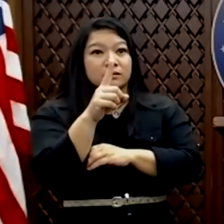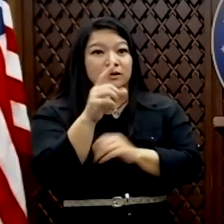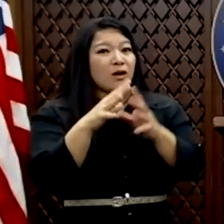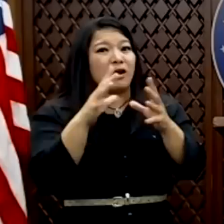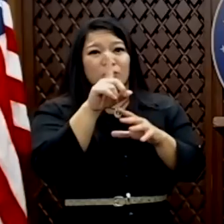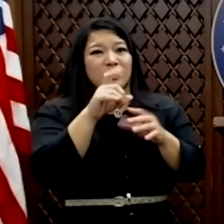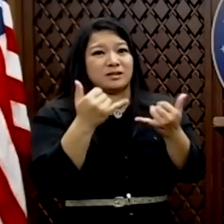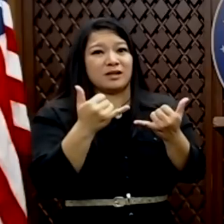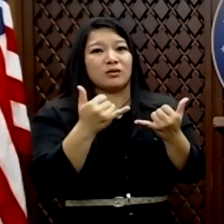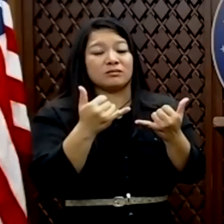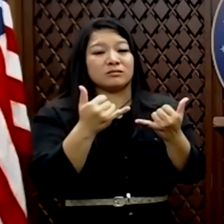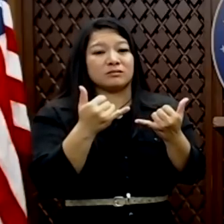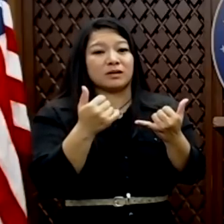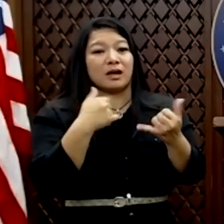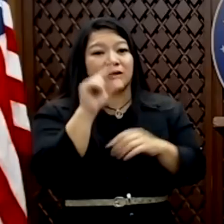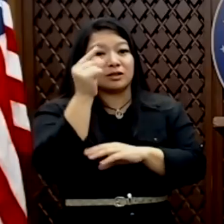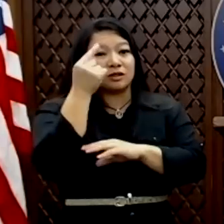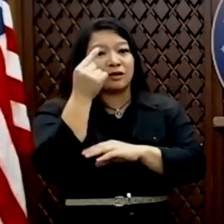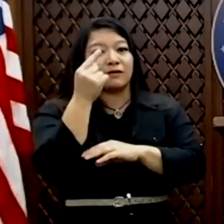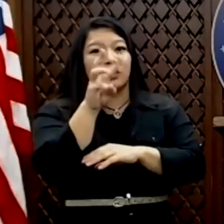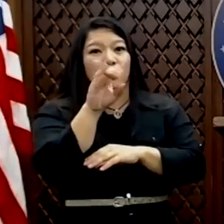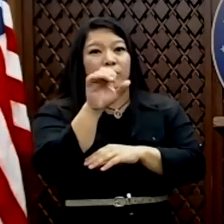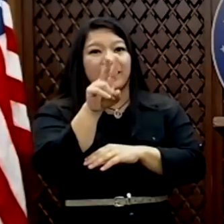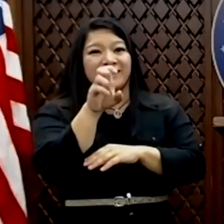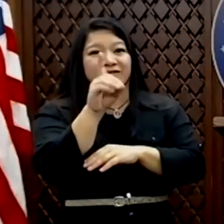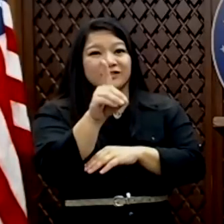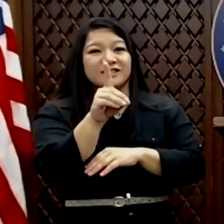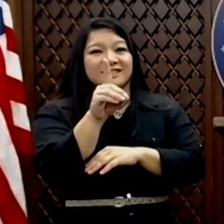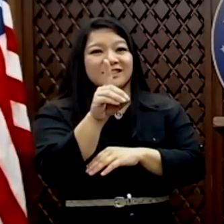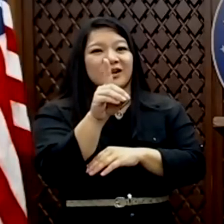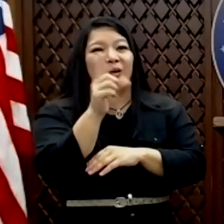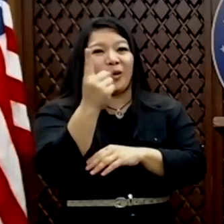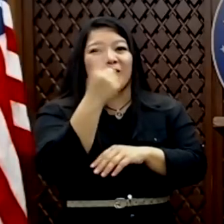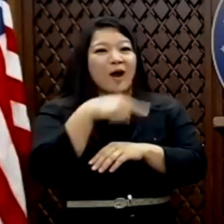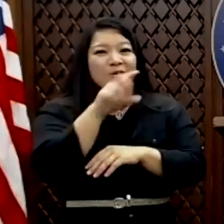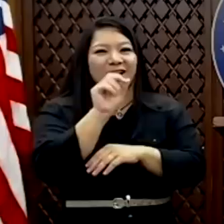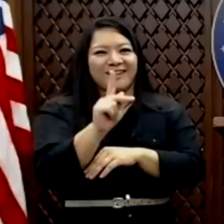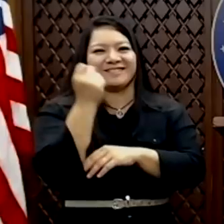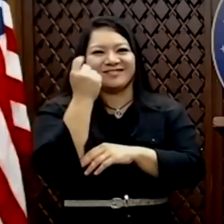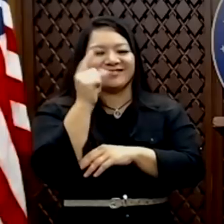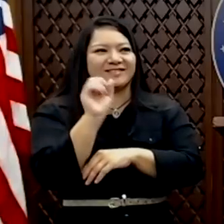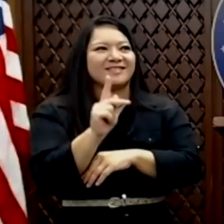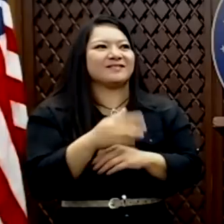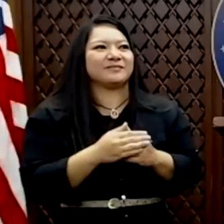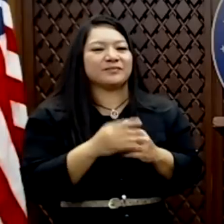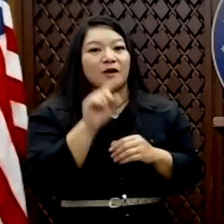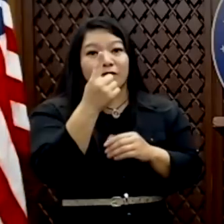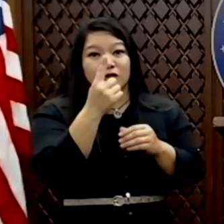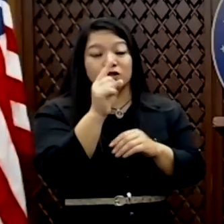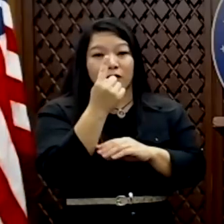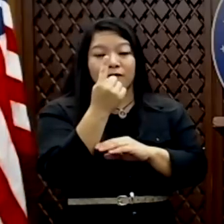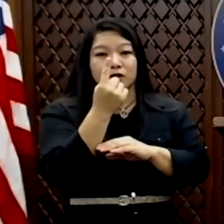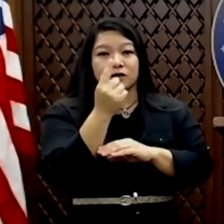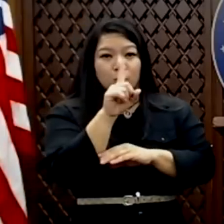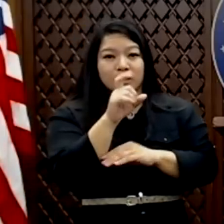All right, I as governor waive the one round. Thank you very much, Governor. First question is, so when you talk